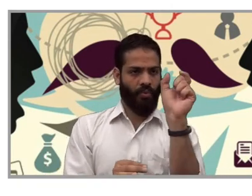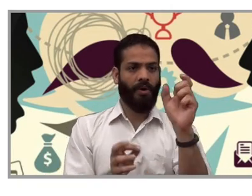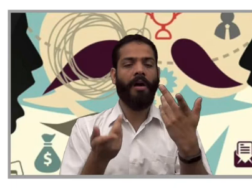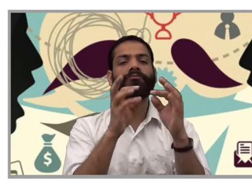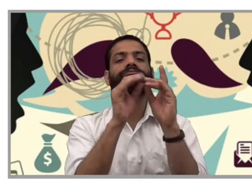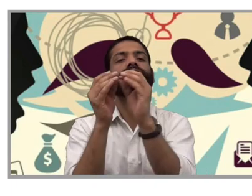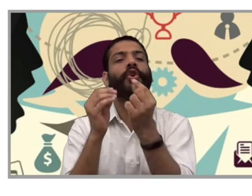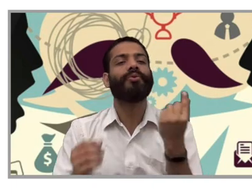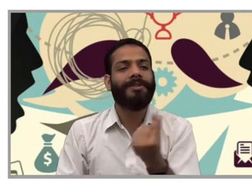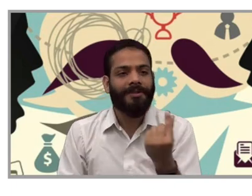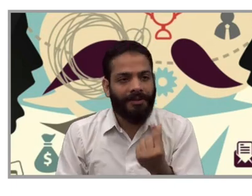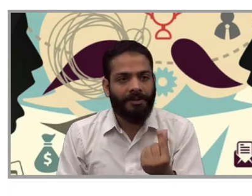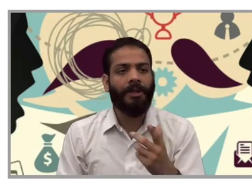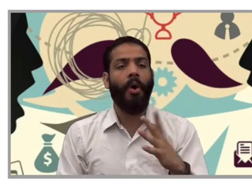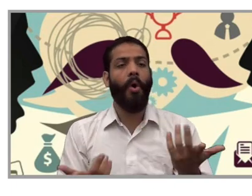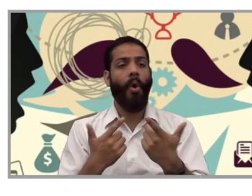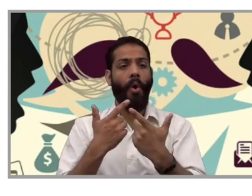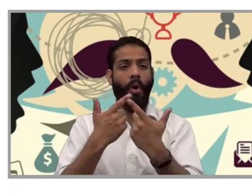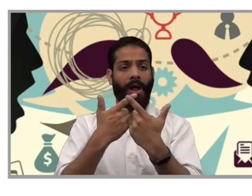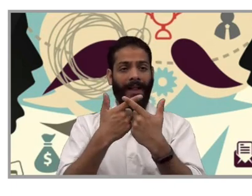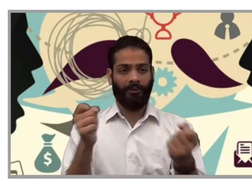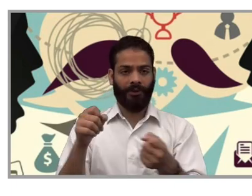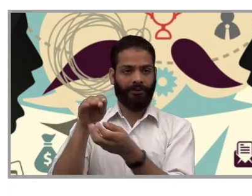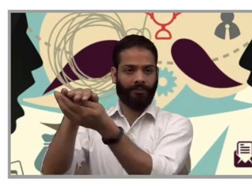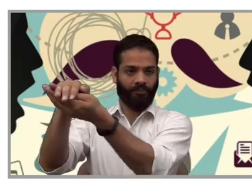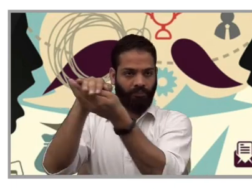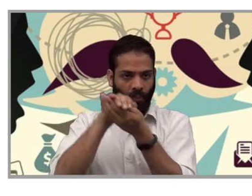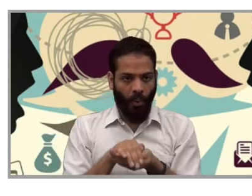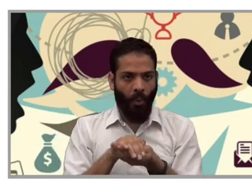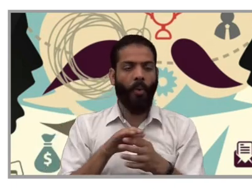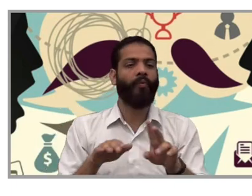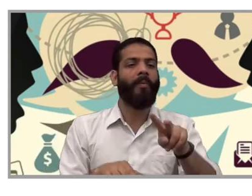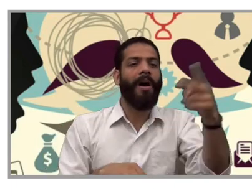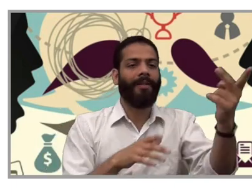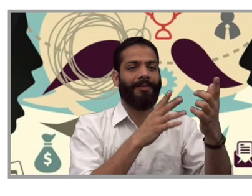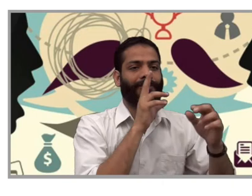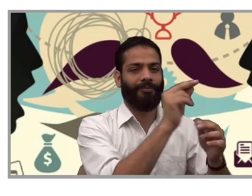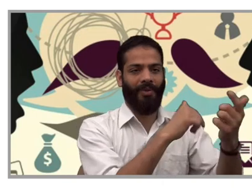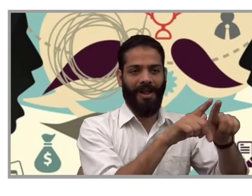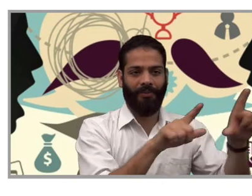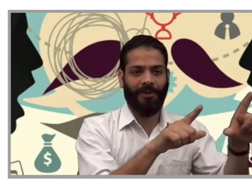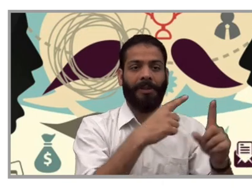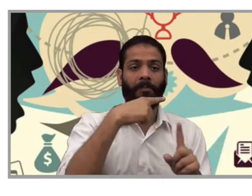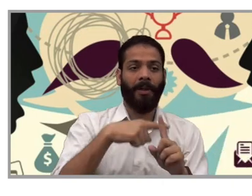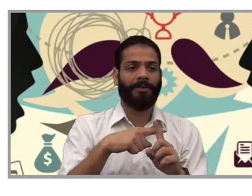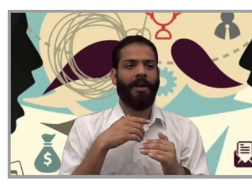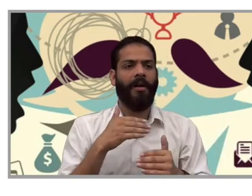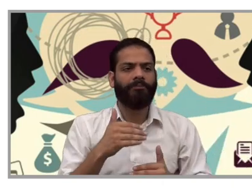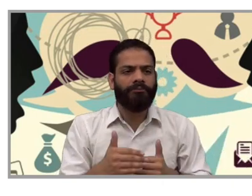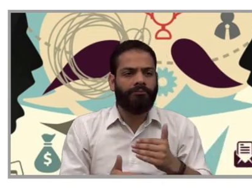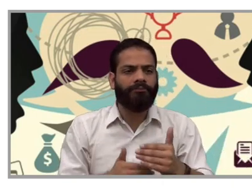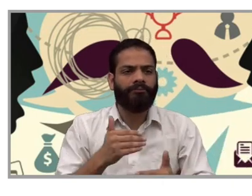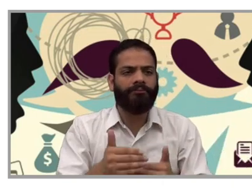undergoes nativization masking its origins from spoken language and assumes the structural